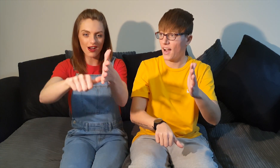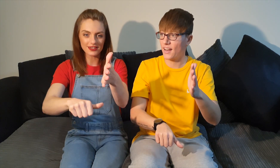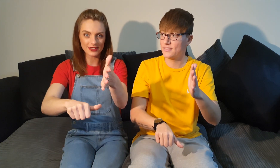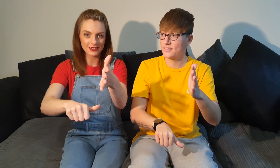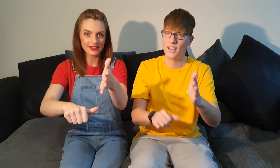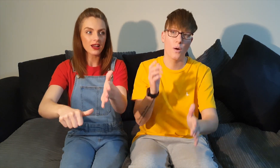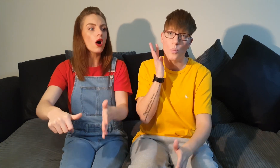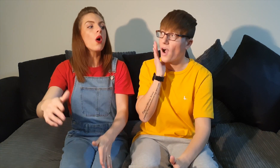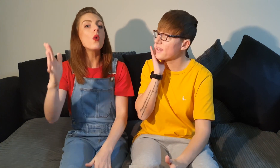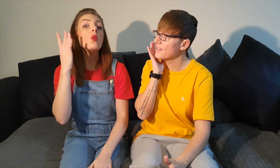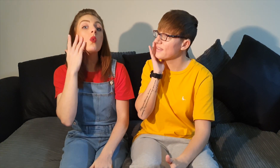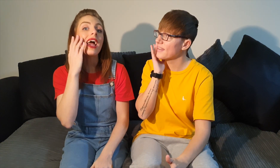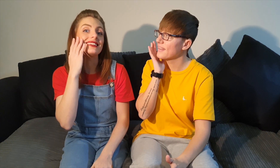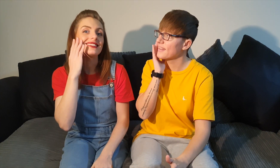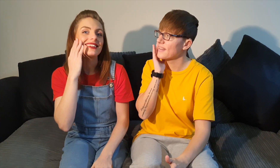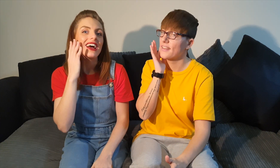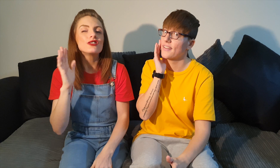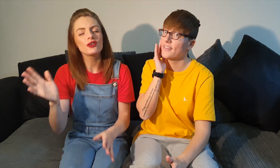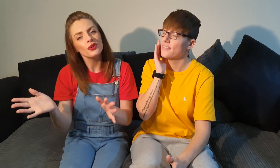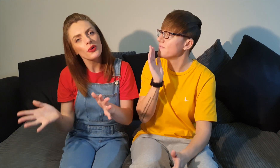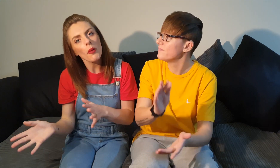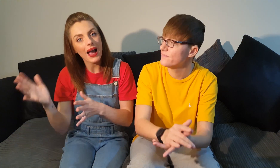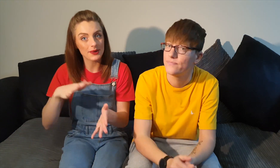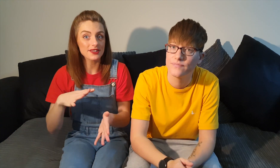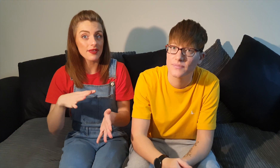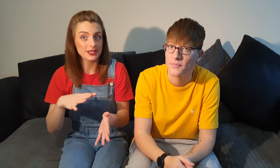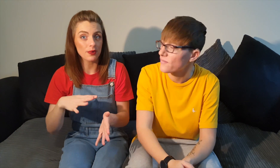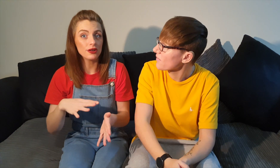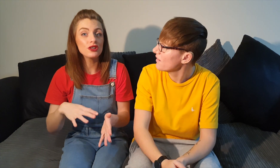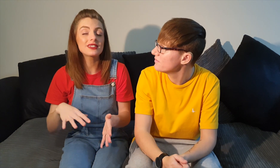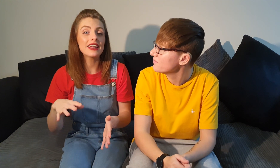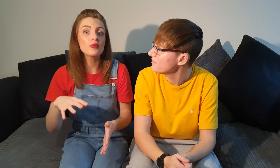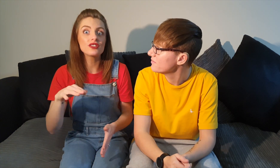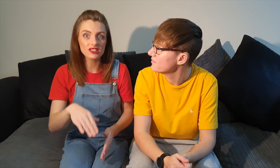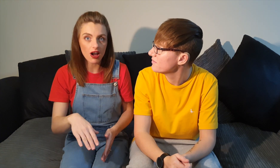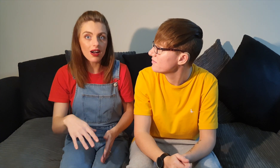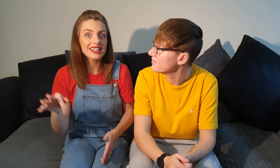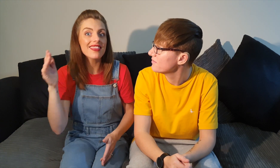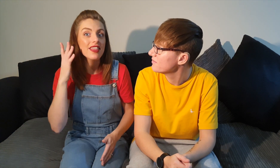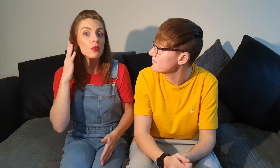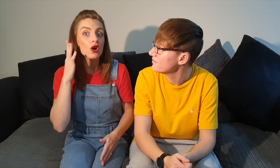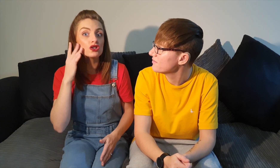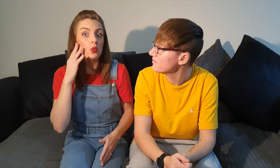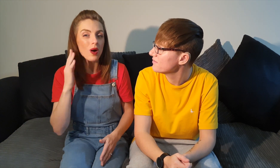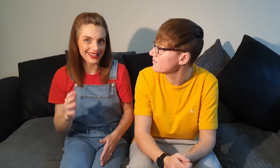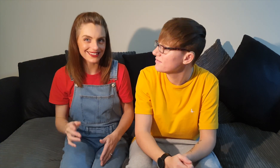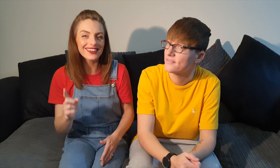Start, when. So you go backwards on this one, you sign the word start and then the word when. So let